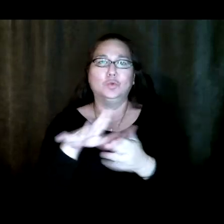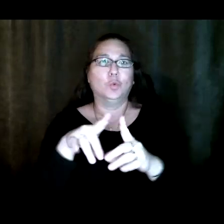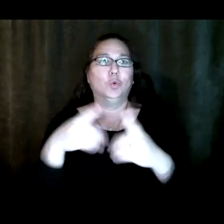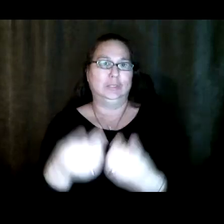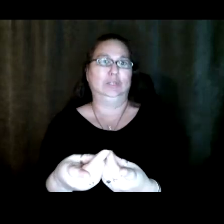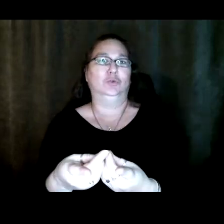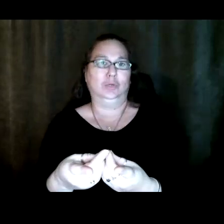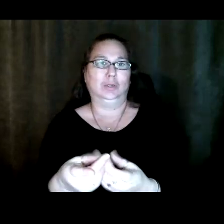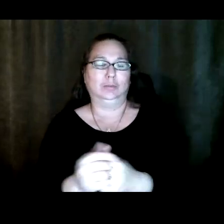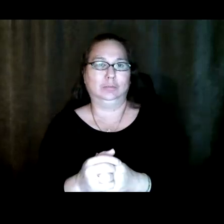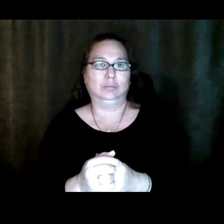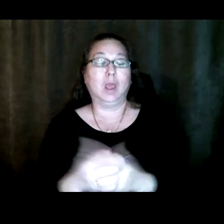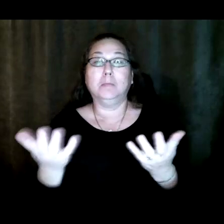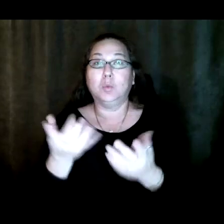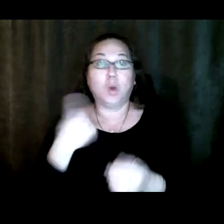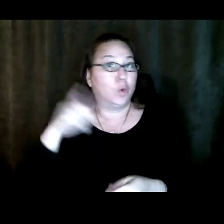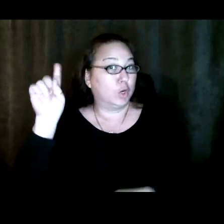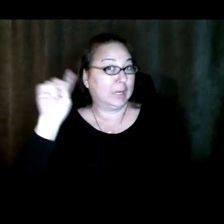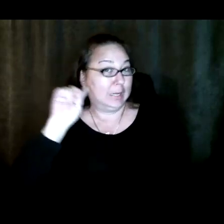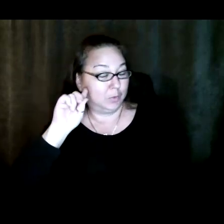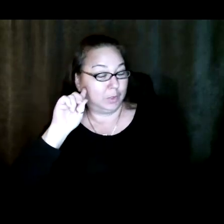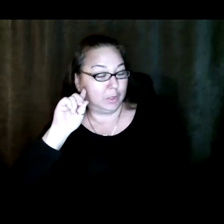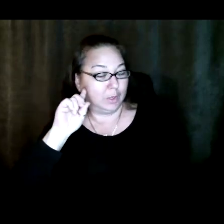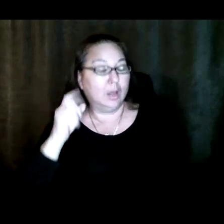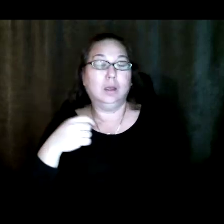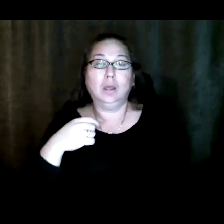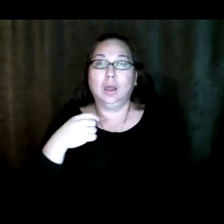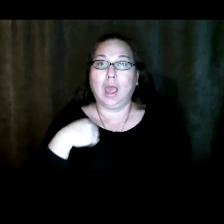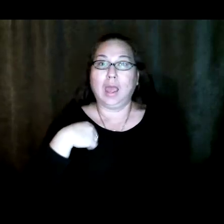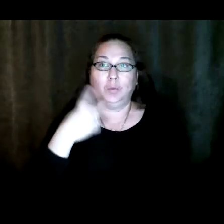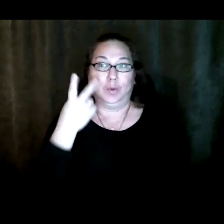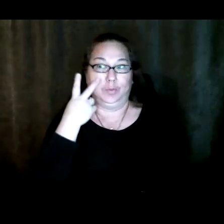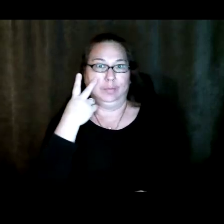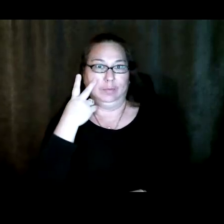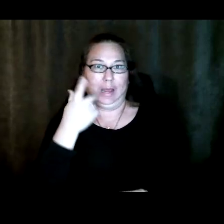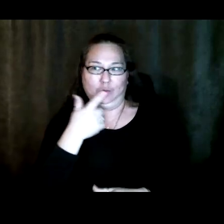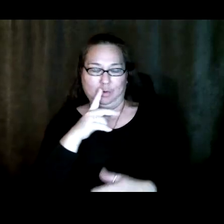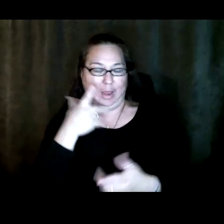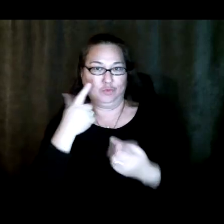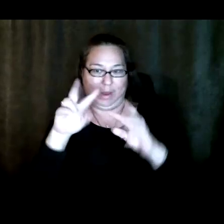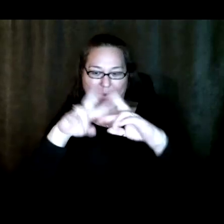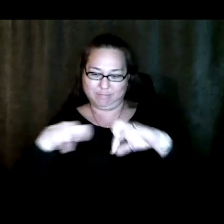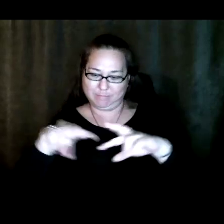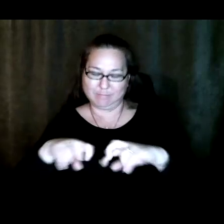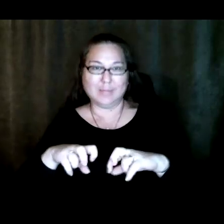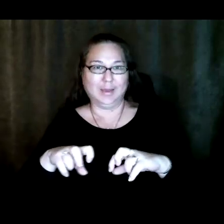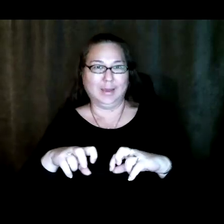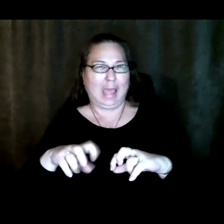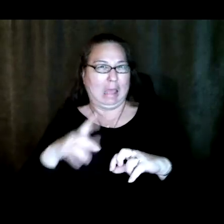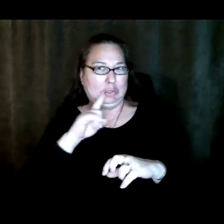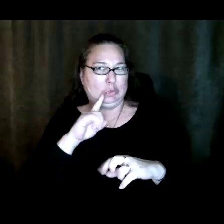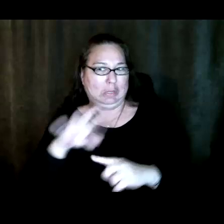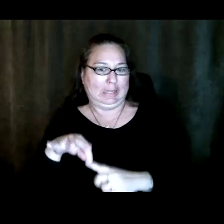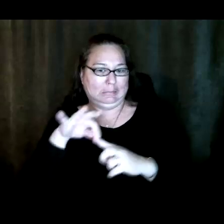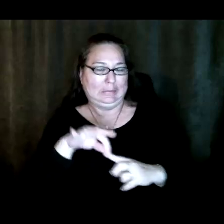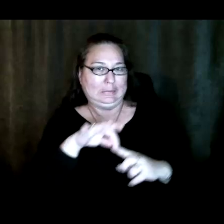I think what we're hearing, and as you've fleshed out and we've all fleshed out, is there are nuances involved, particularly get